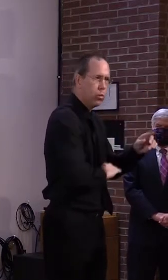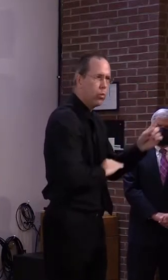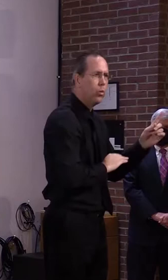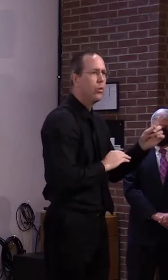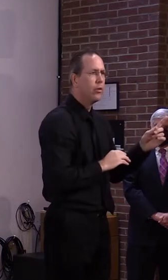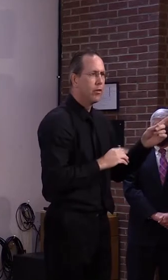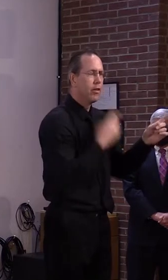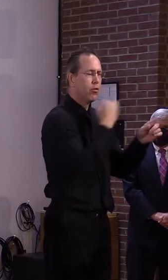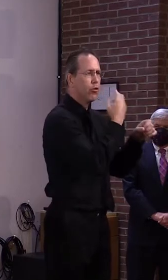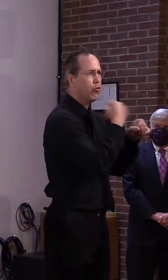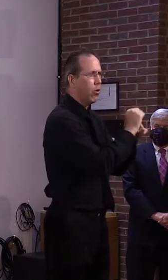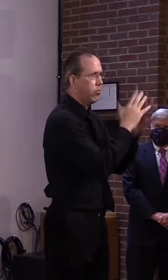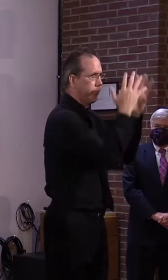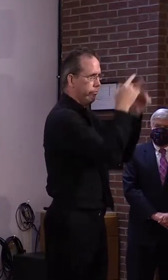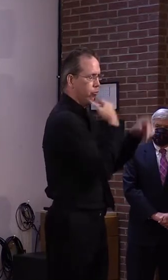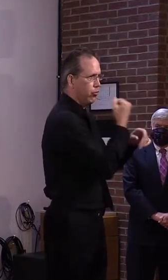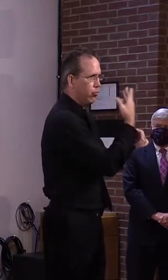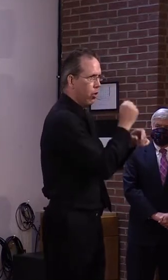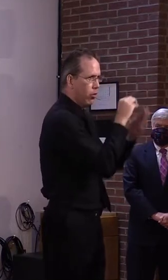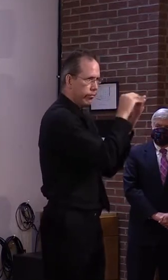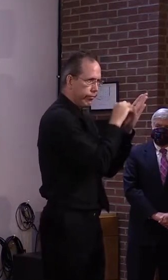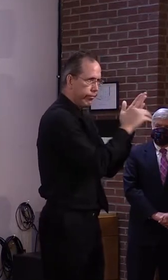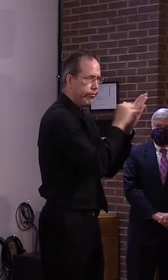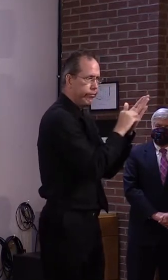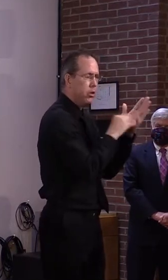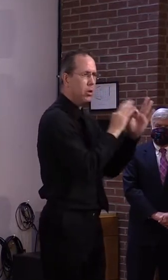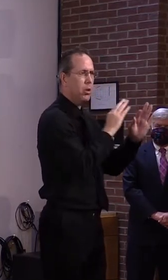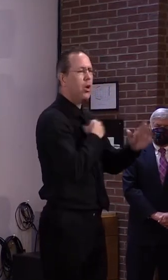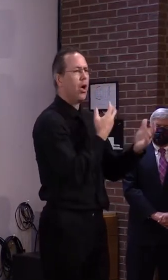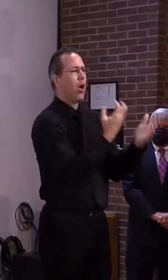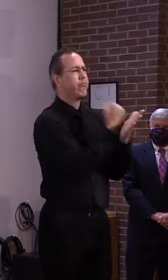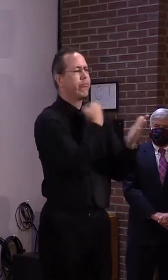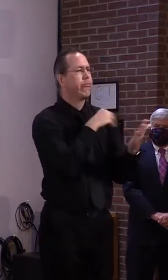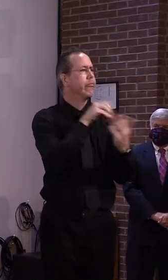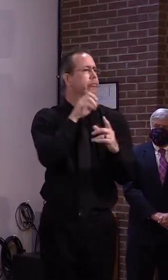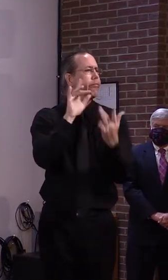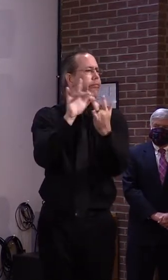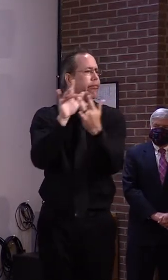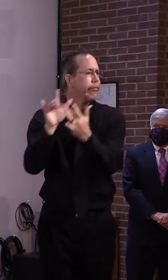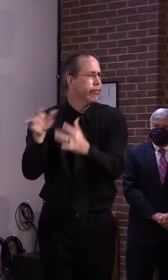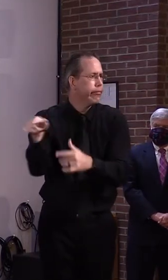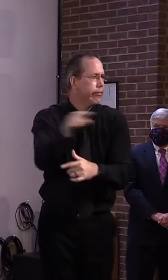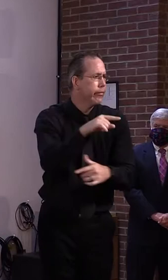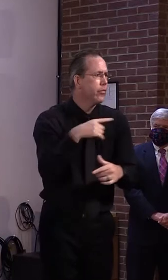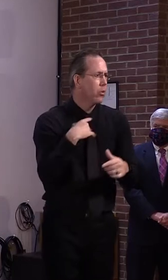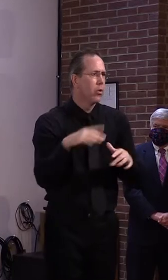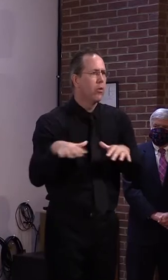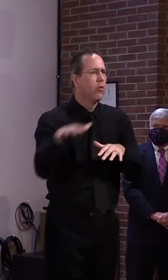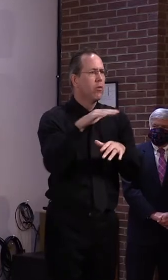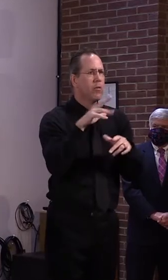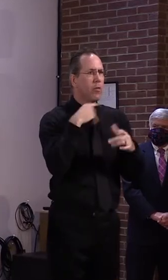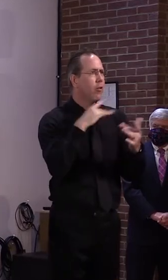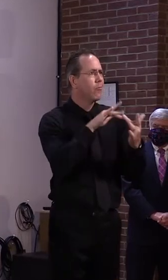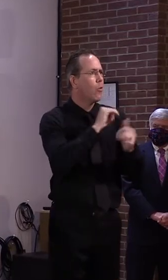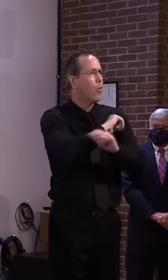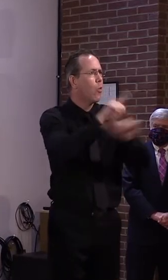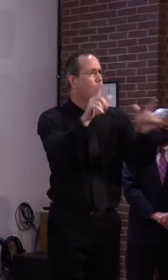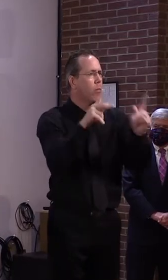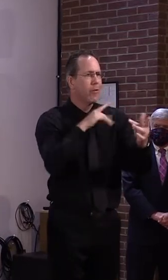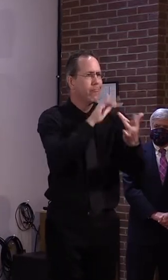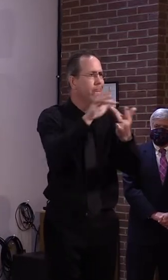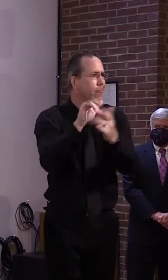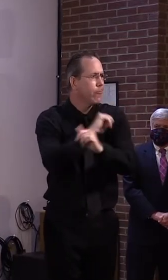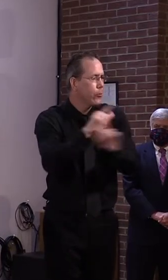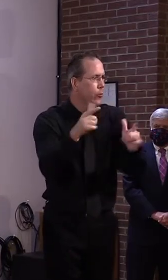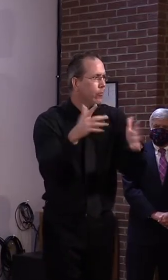at the restaurant. Probably advice for others who are welcoming people in as well. Yes, no,